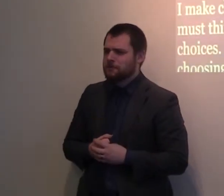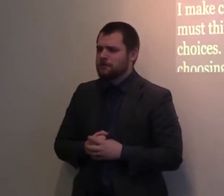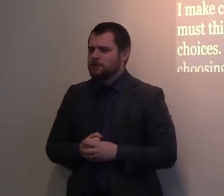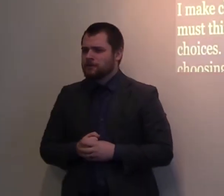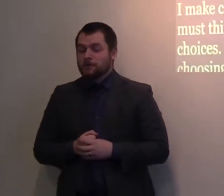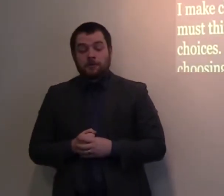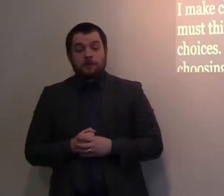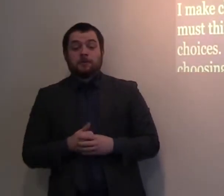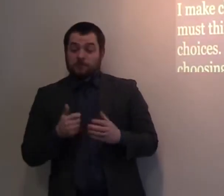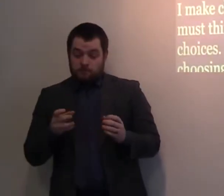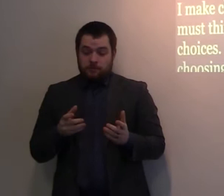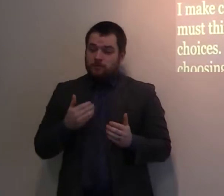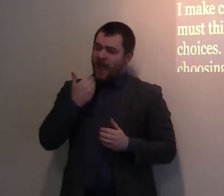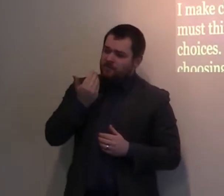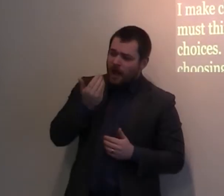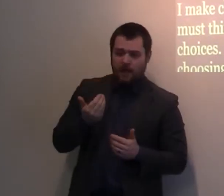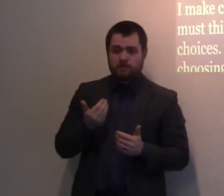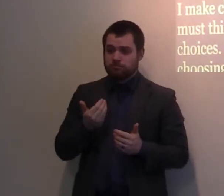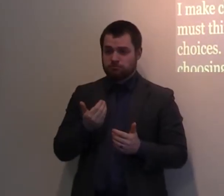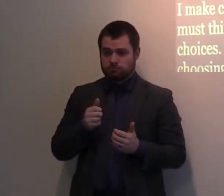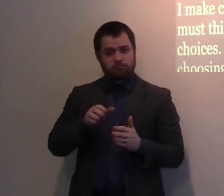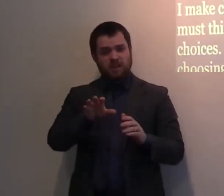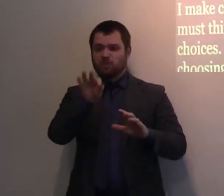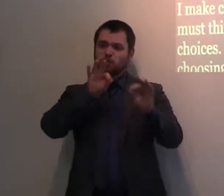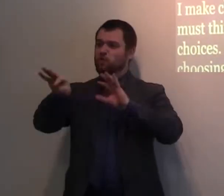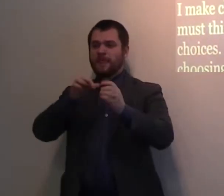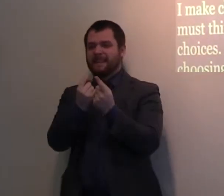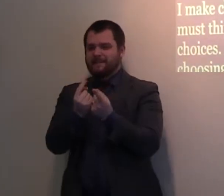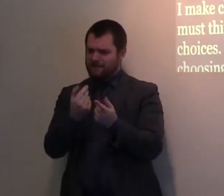I make choices every day, all the time.